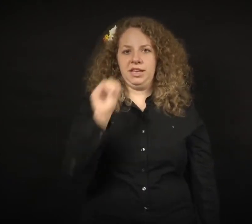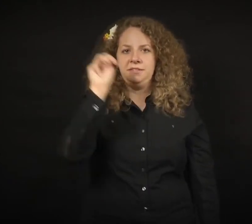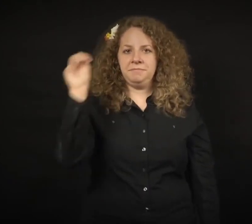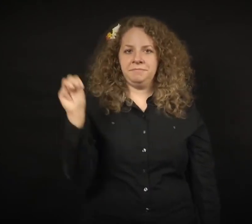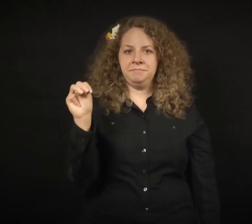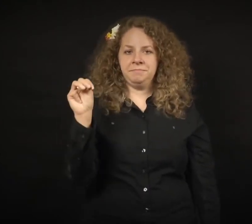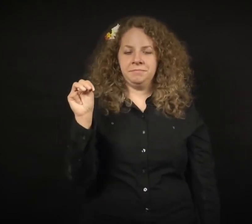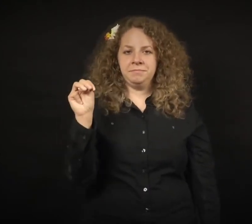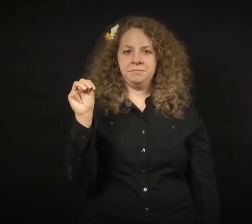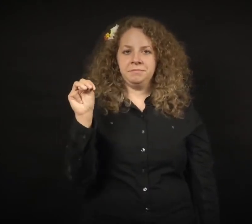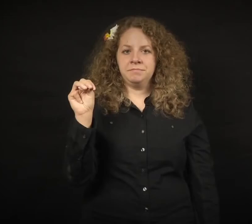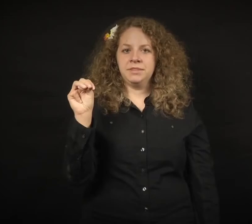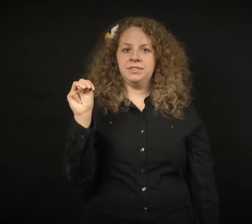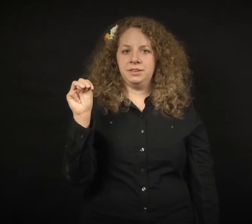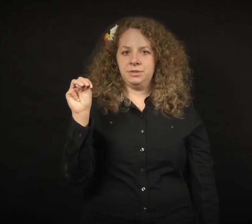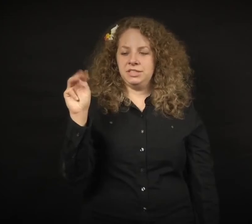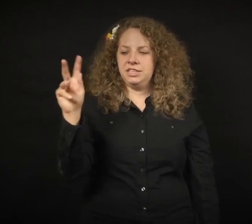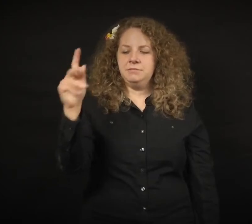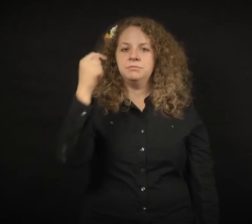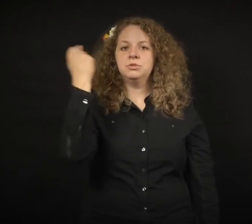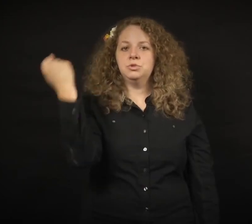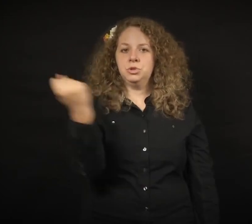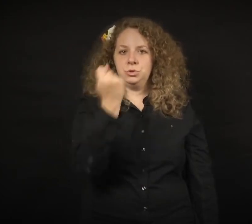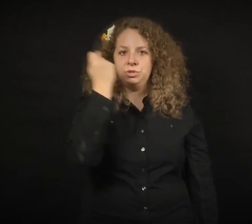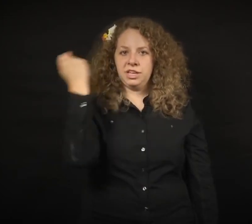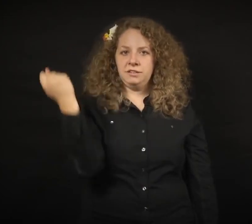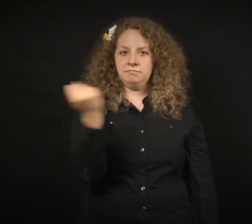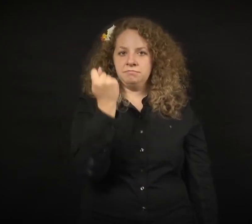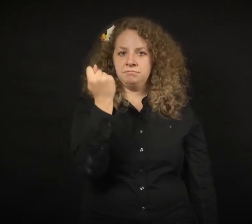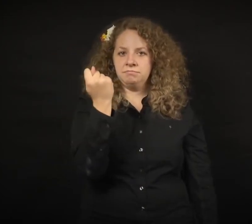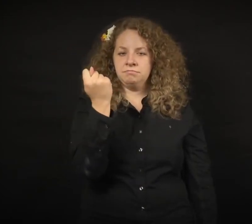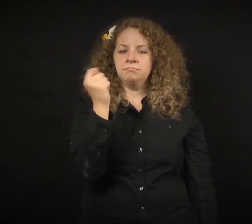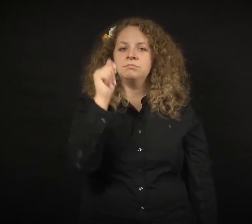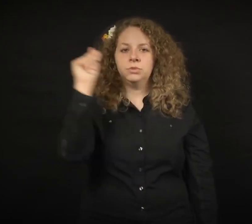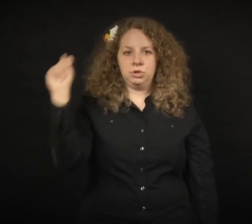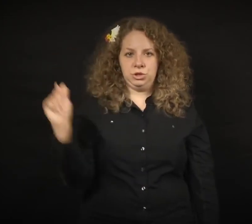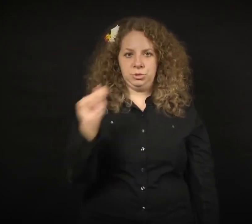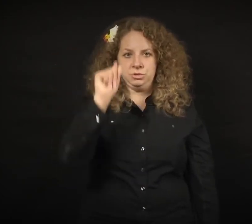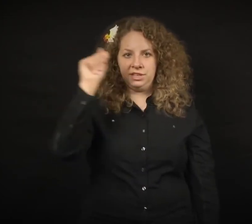Monday. Then with a T, Tuesday or Tuesday,